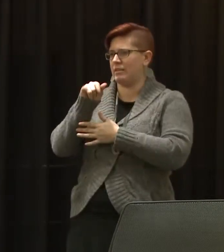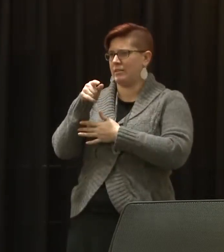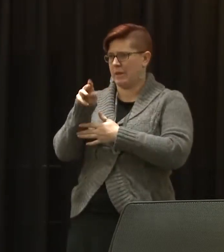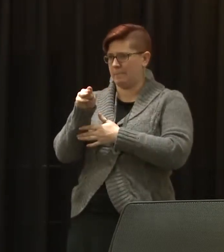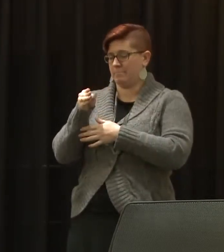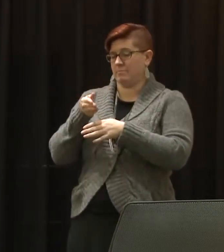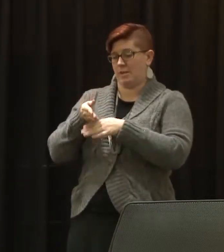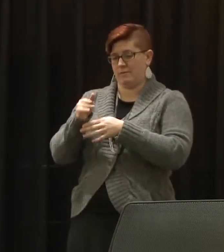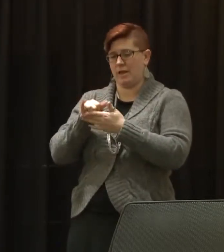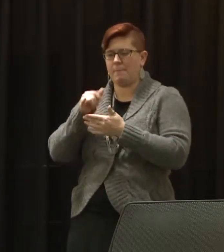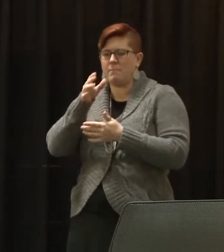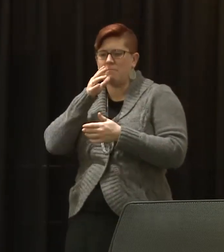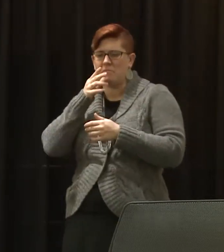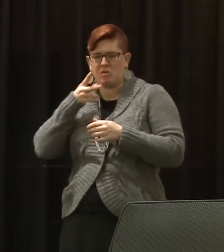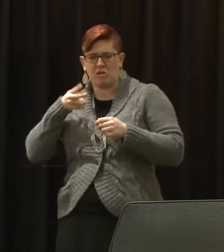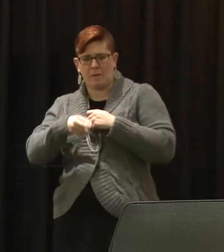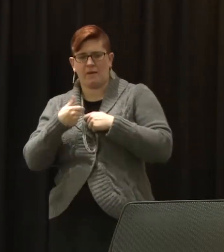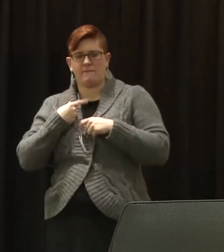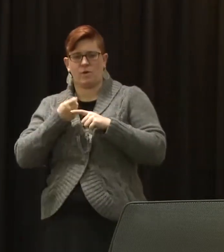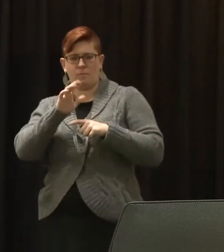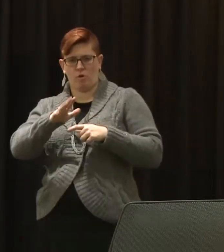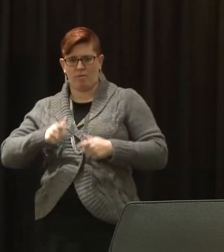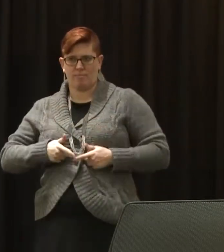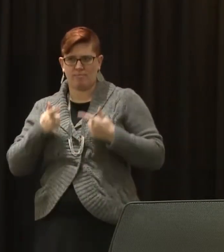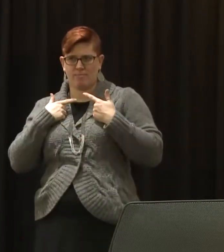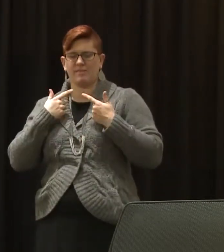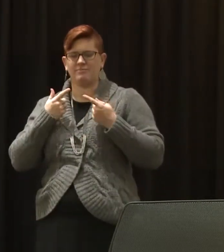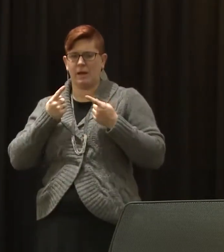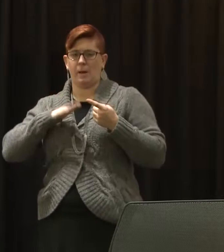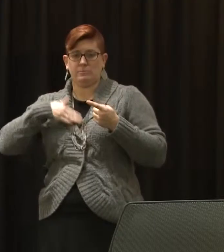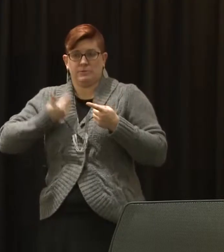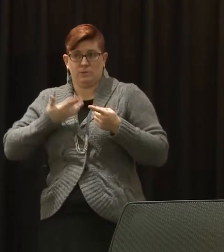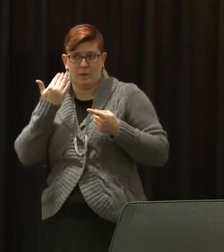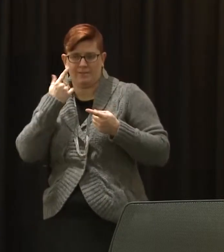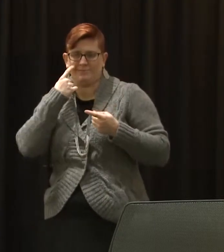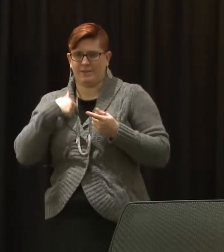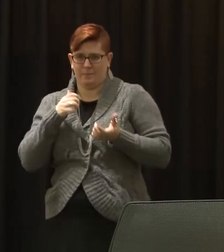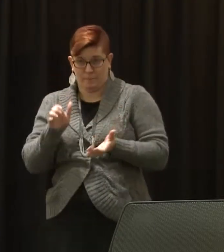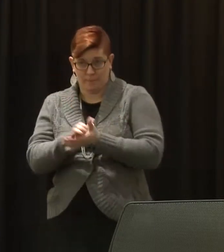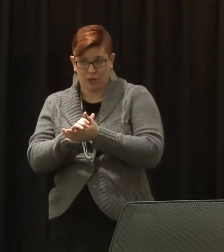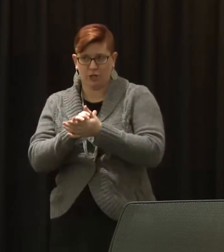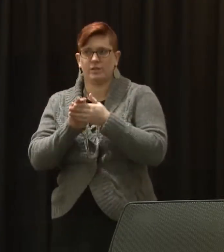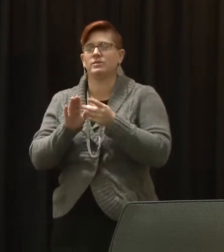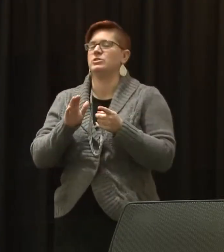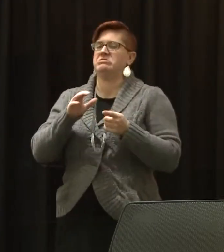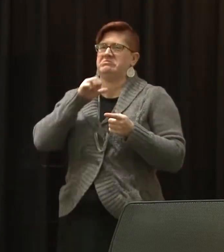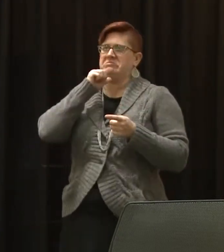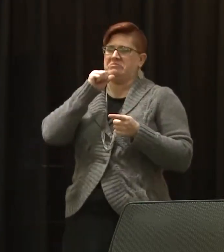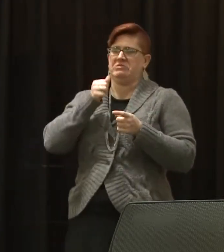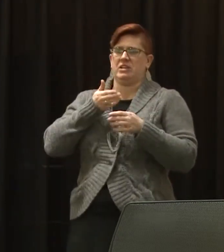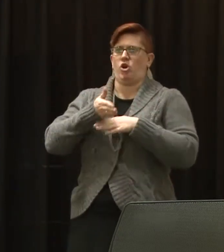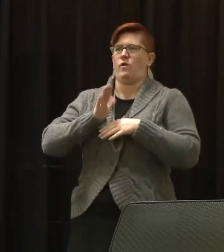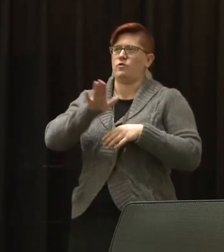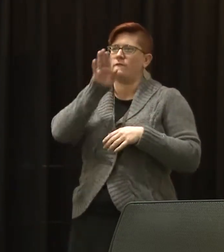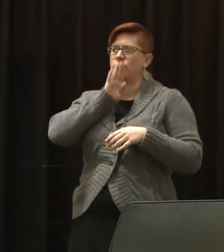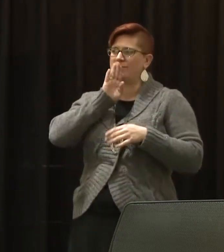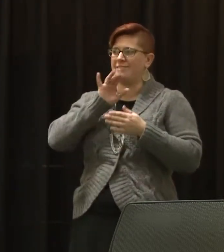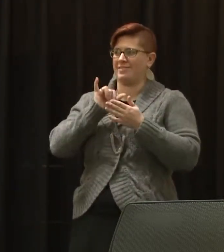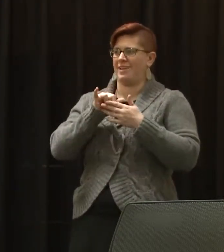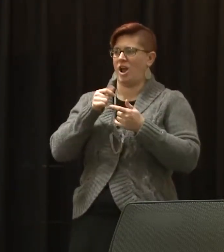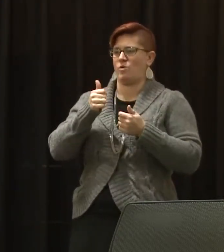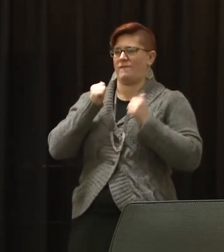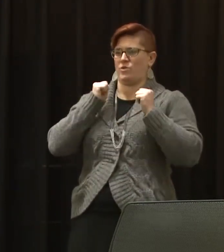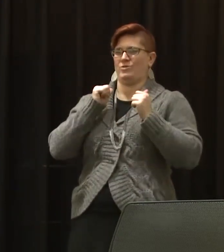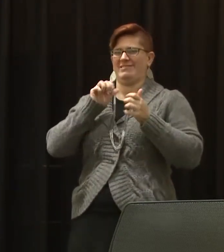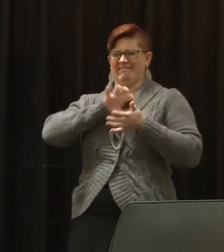life, upset in part at me having married. She hadn't gotten over her frustration that I had refused the generous amount of cash she had offered me